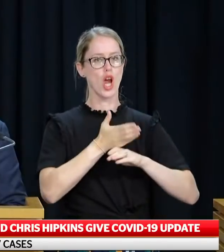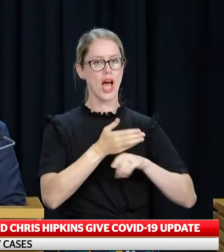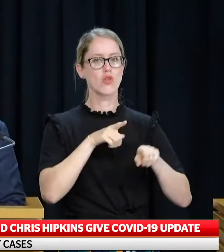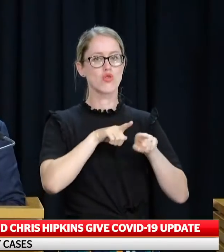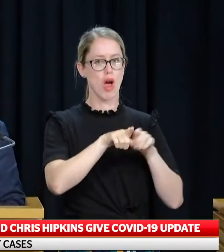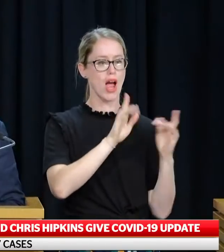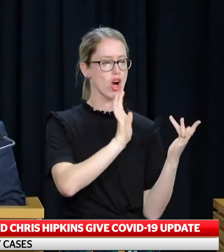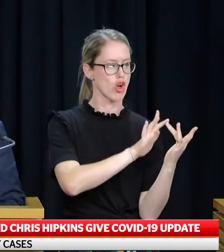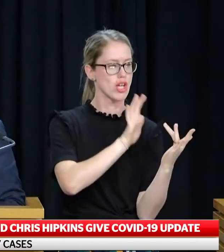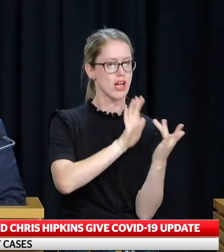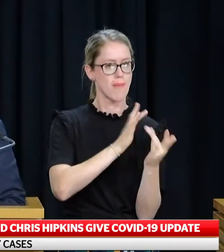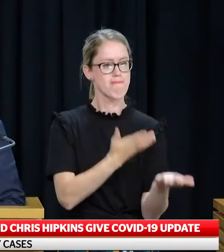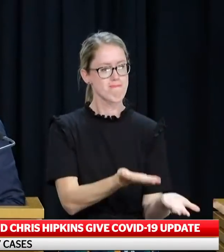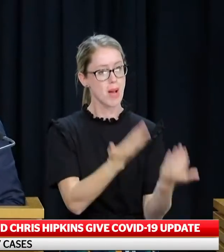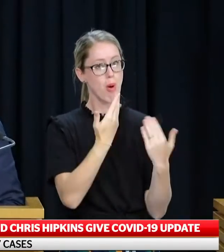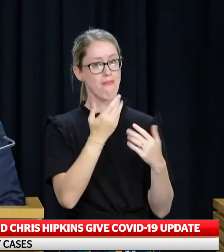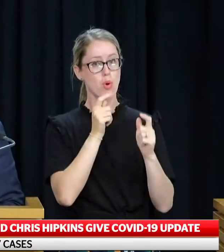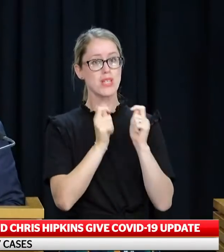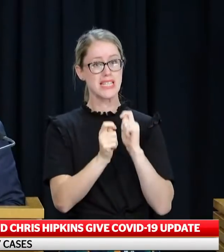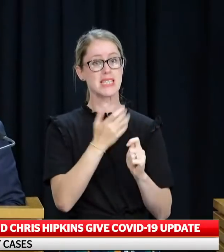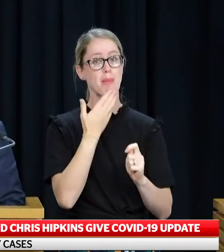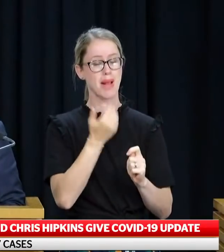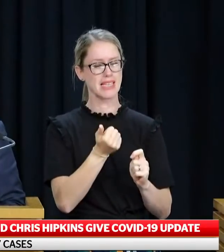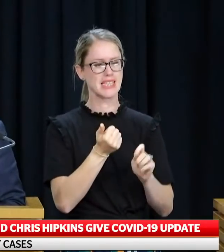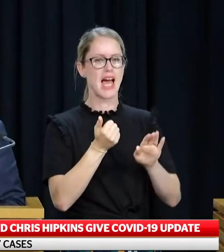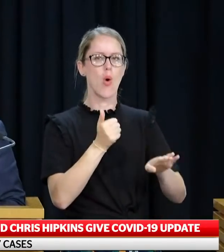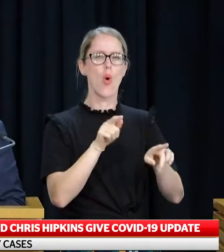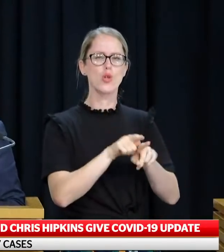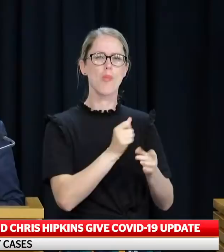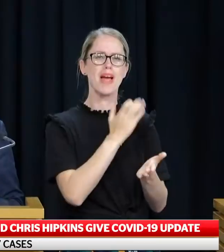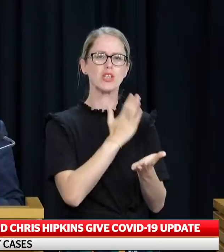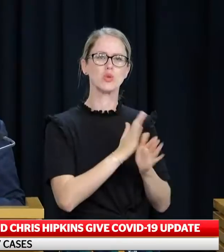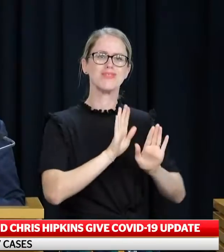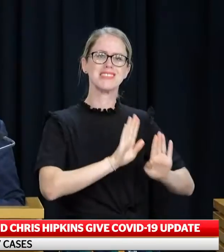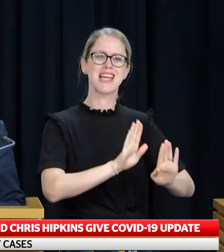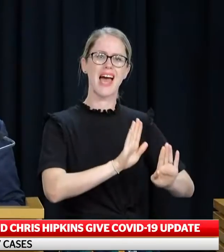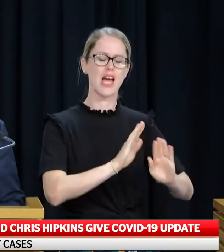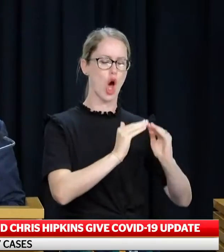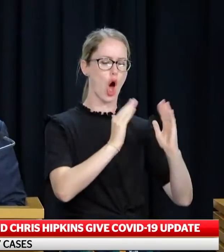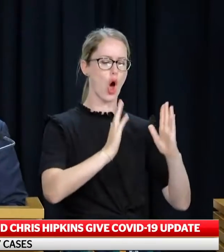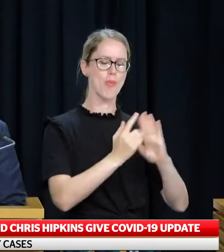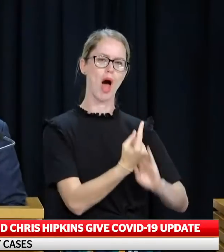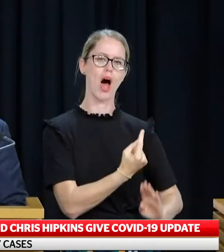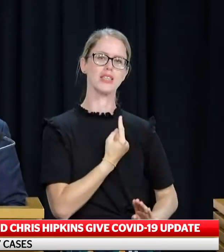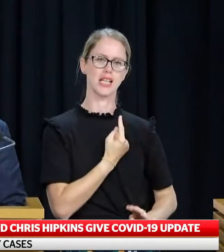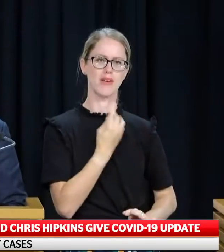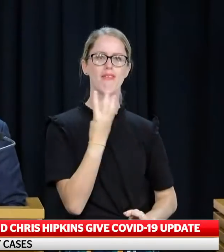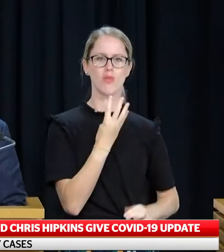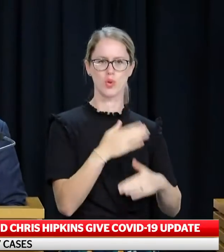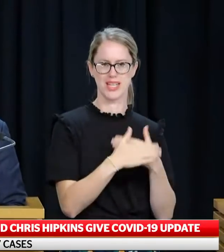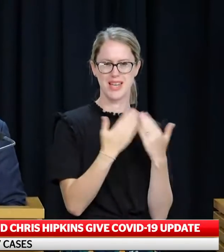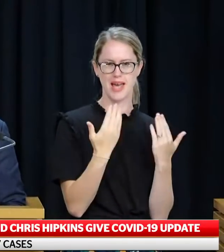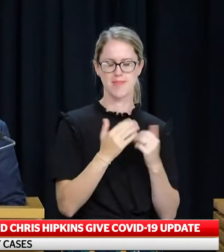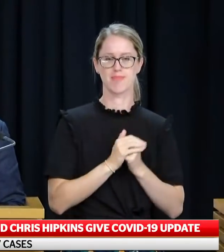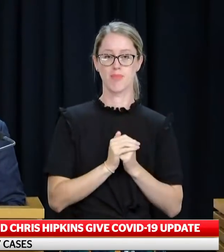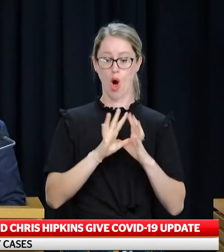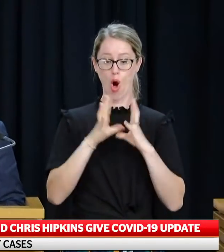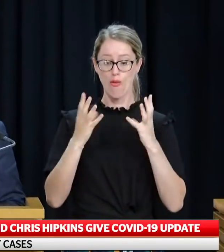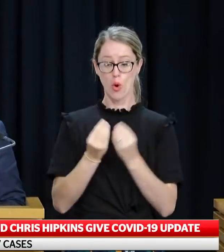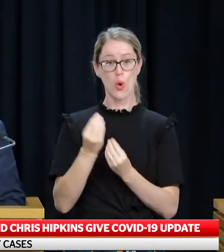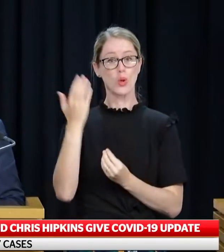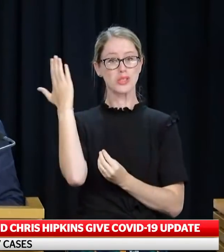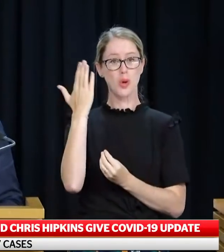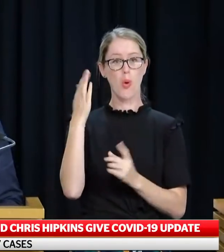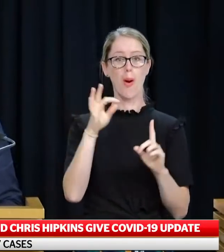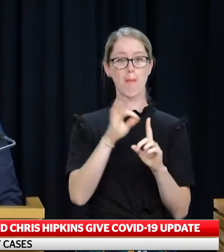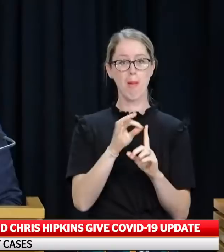ensure that they get their test and that they remain in isolation for the full 14 days. Overall, the school community is